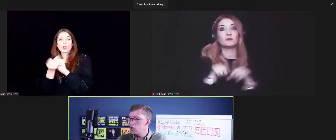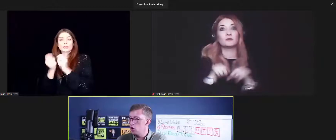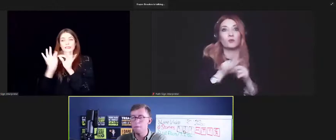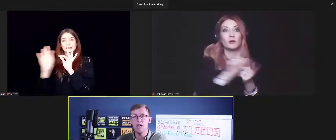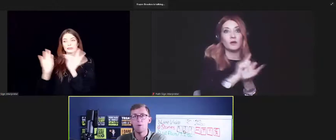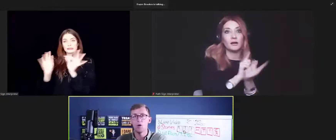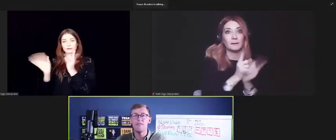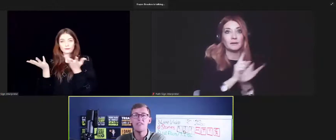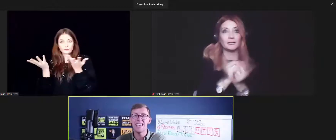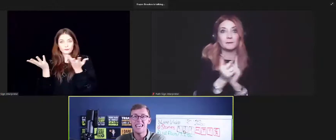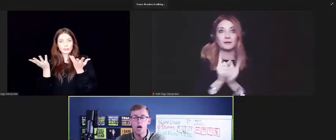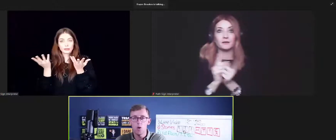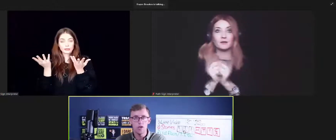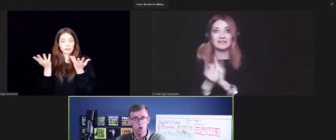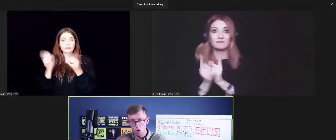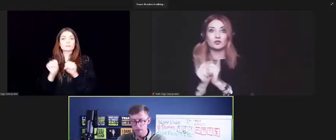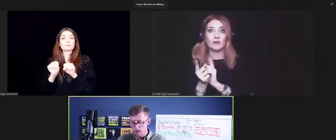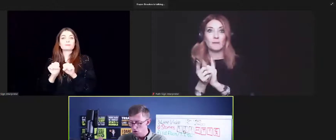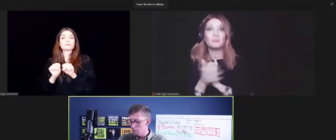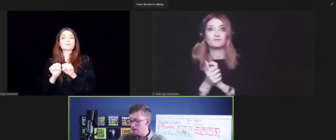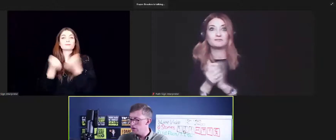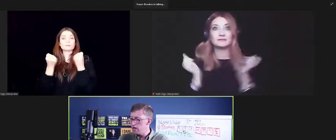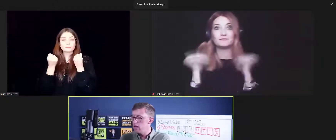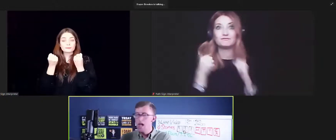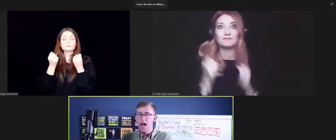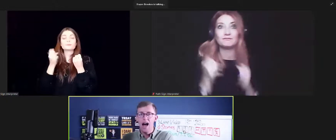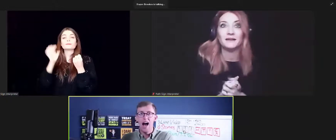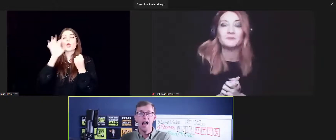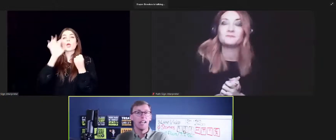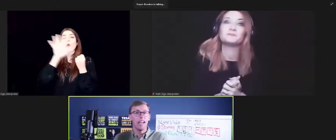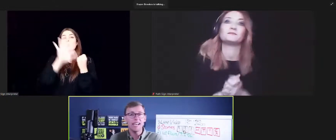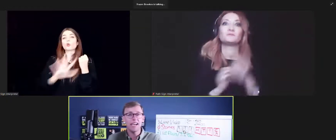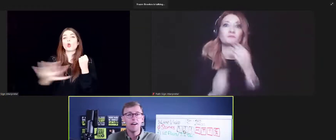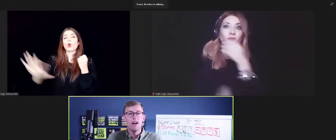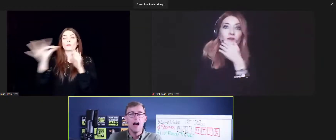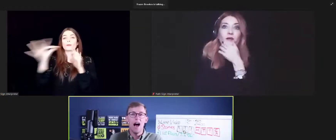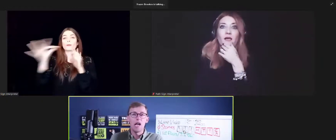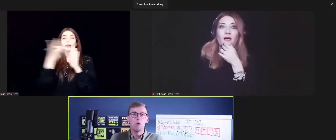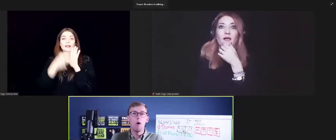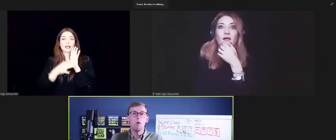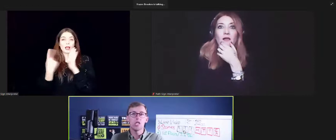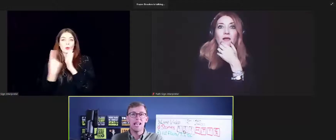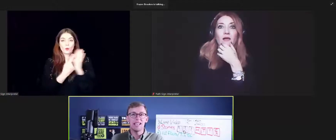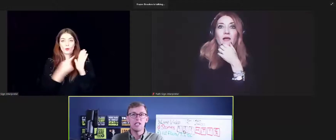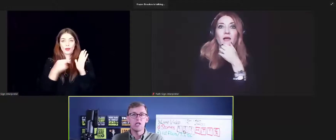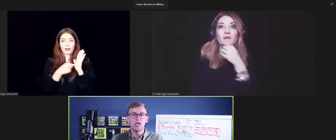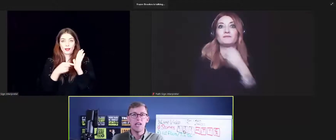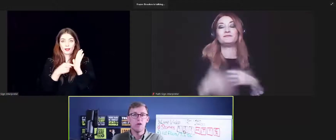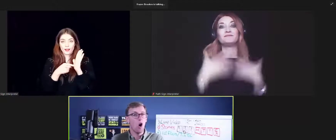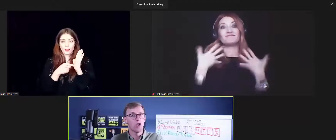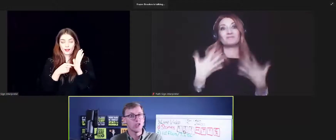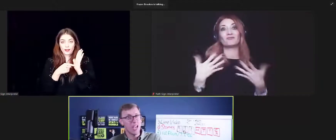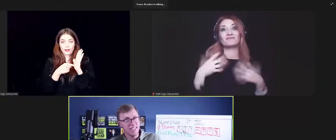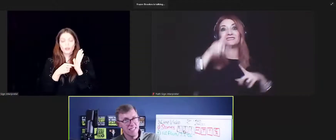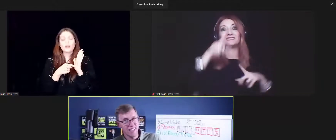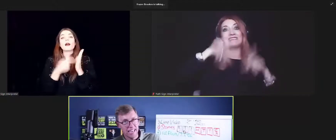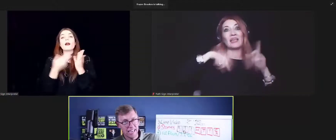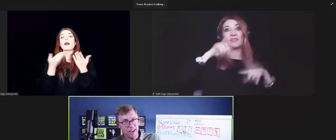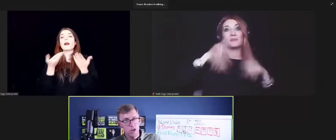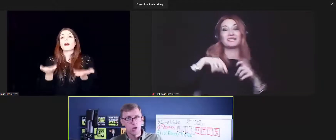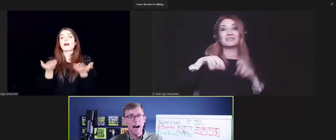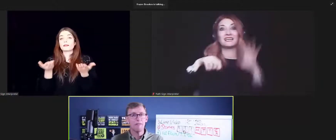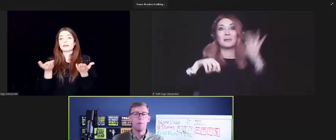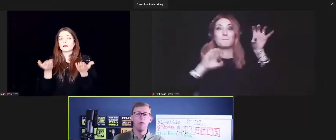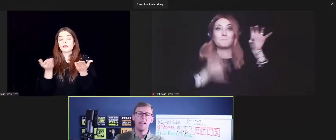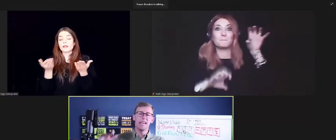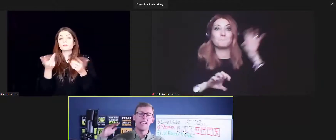other people in the EU, in the European Union, a link, it will most likely say that you can't send the link. So